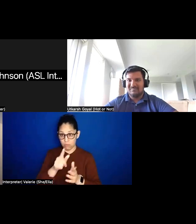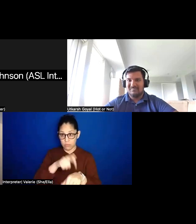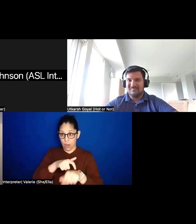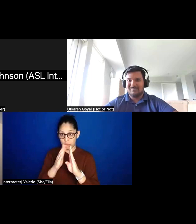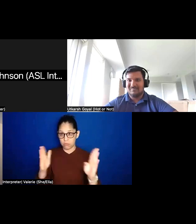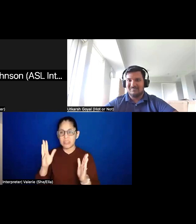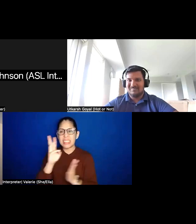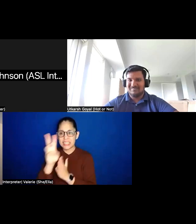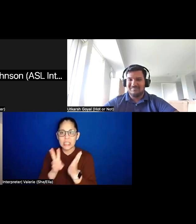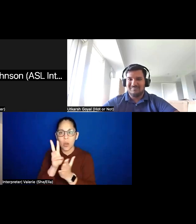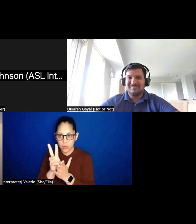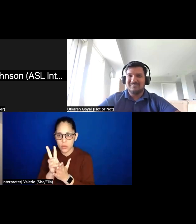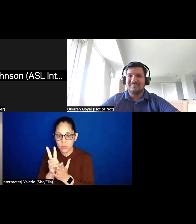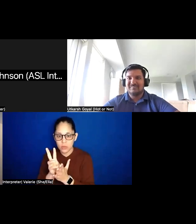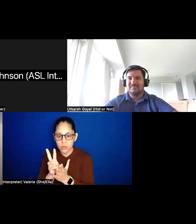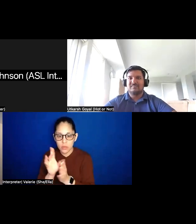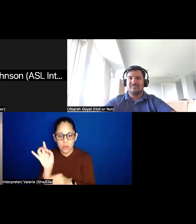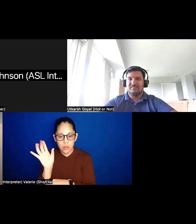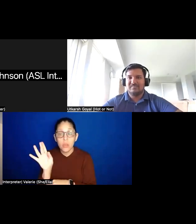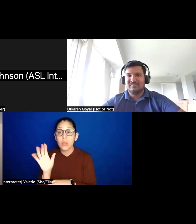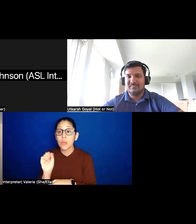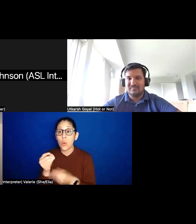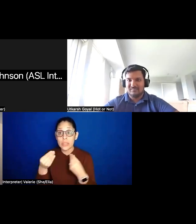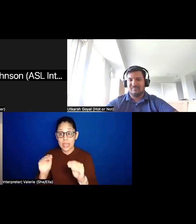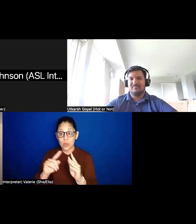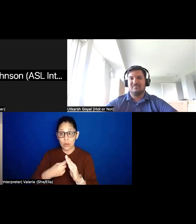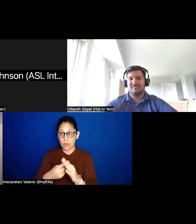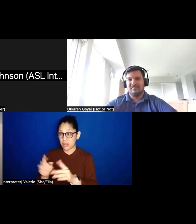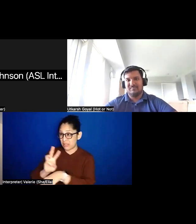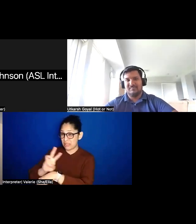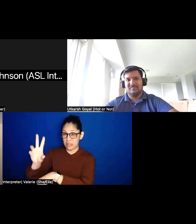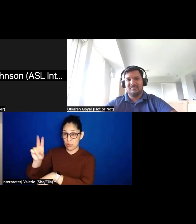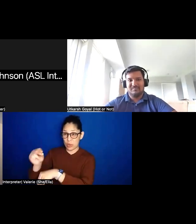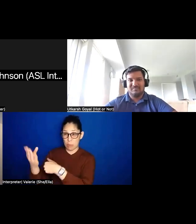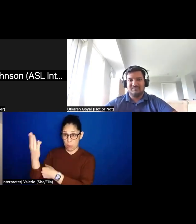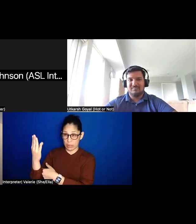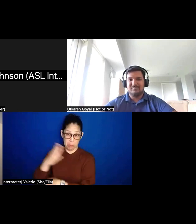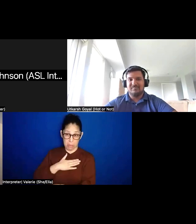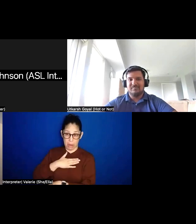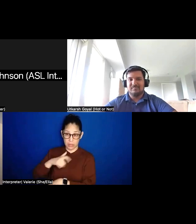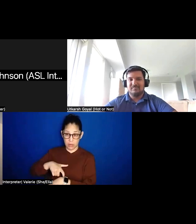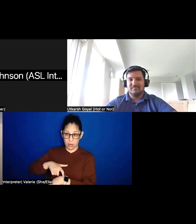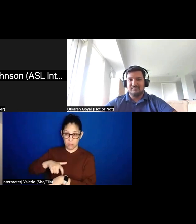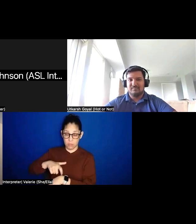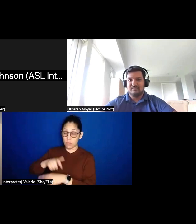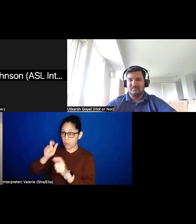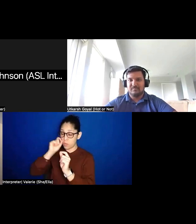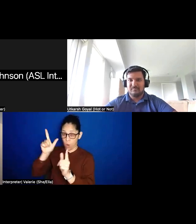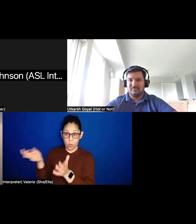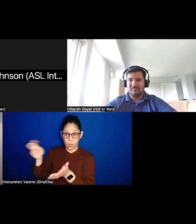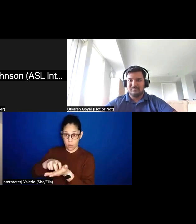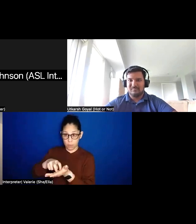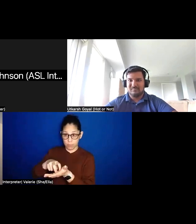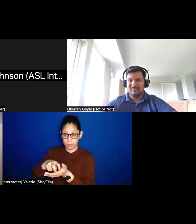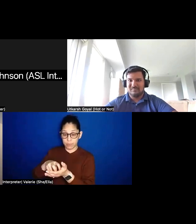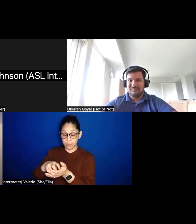It was, the sale started at about 6:30 in the morning for me. And when we woke up, when